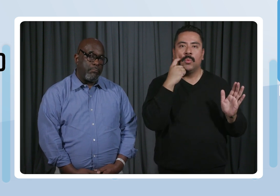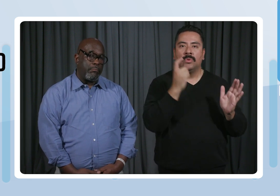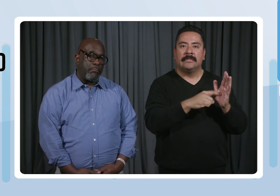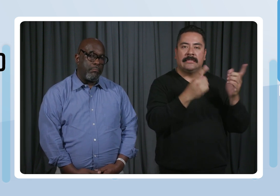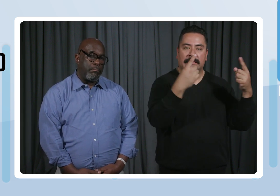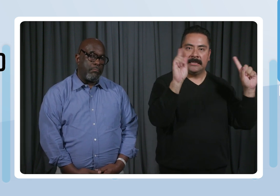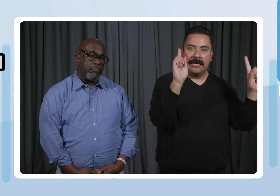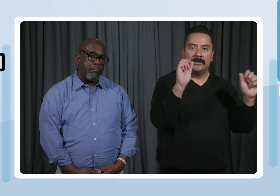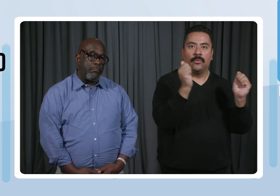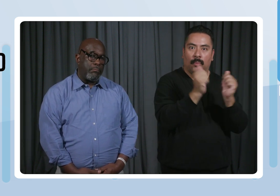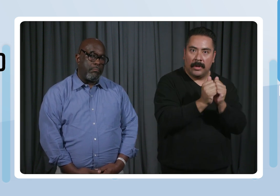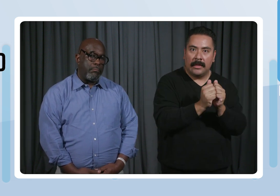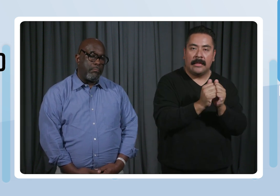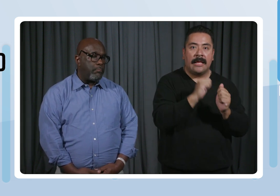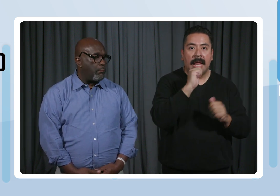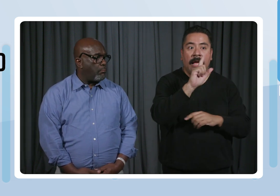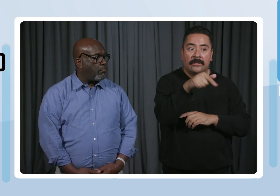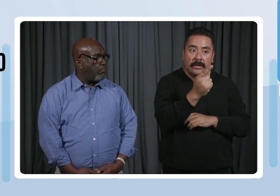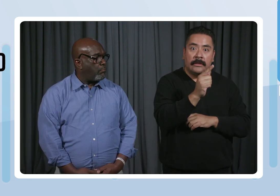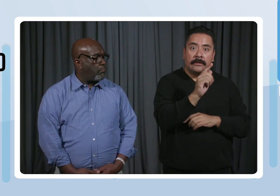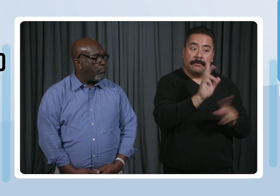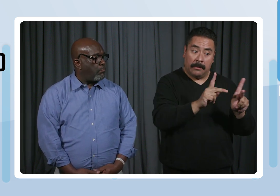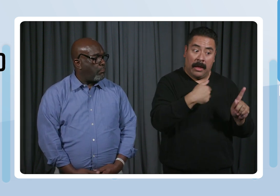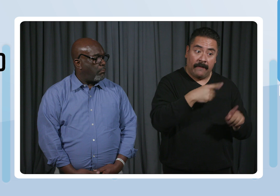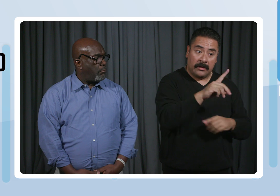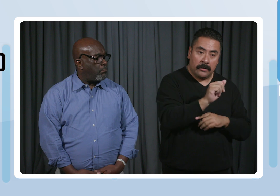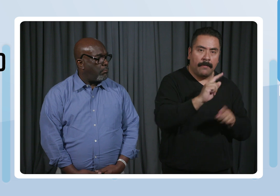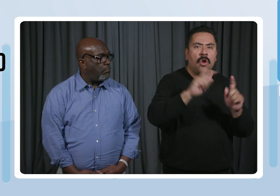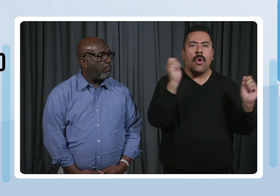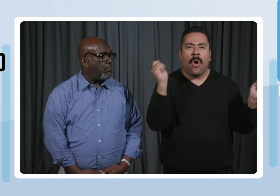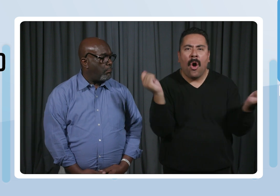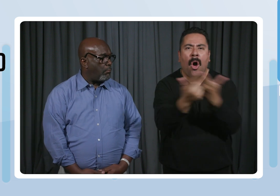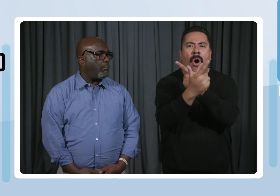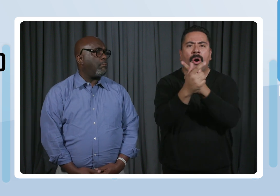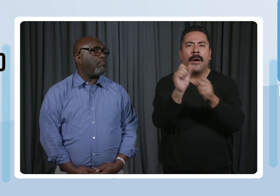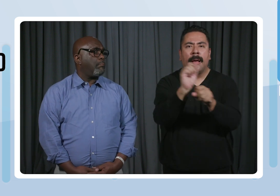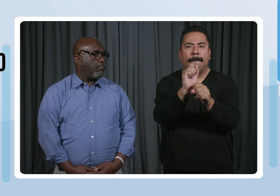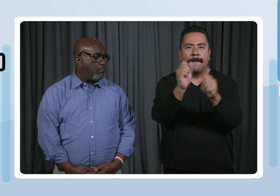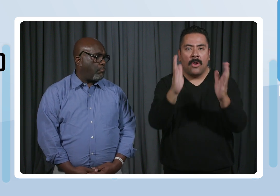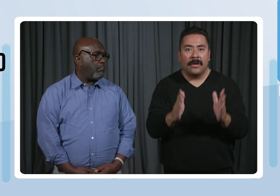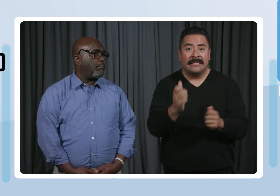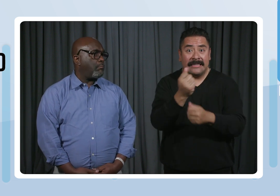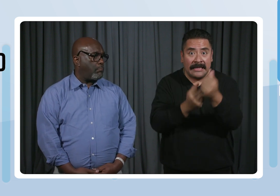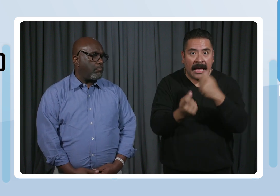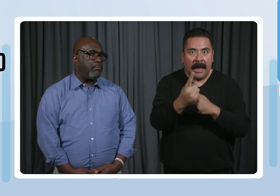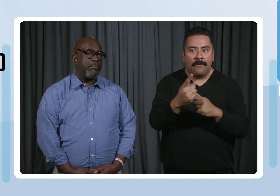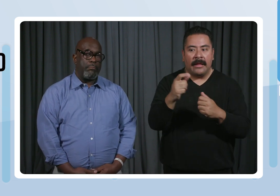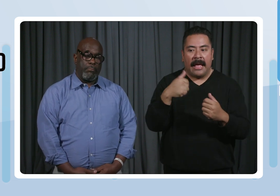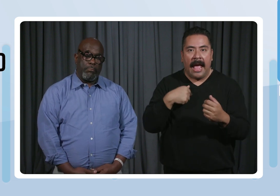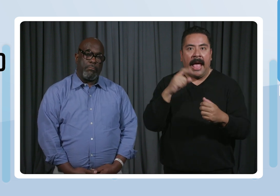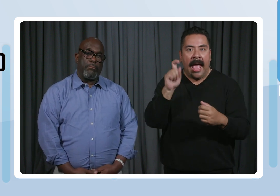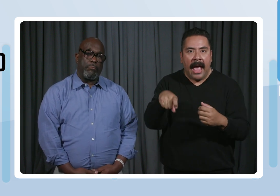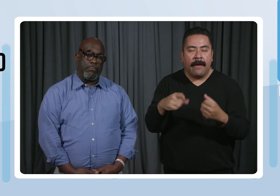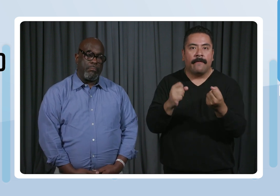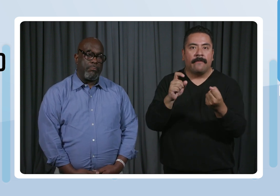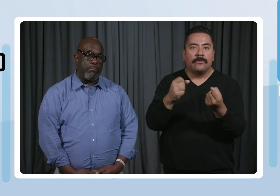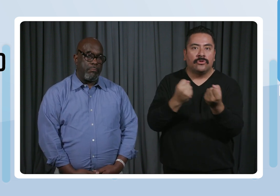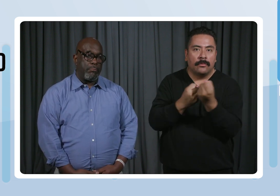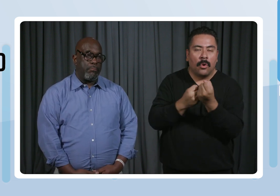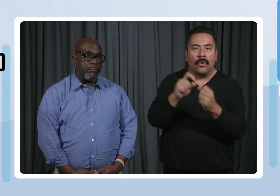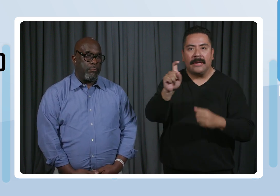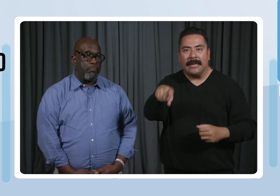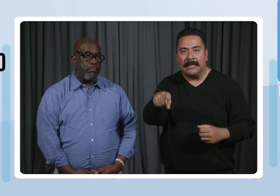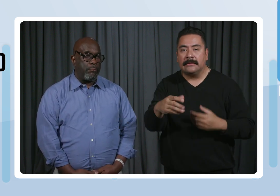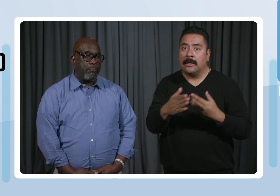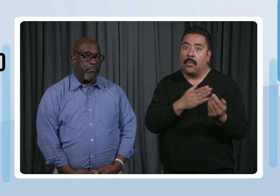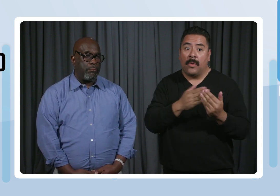success among not just disabled employees, but all your employees, because everybody has support needs in a workplace, whether